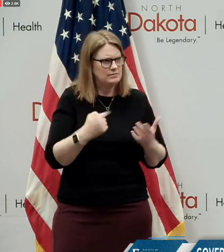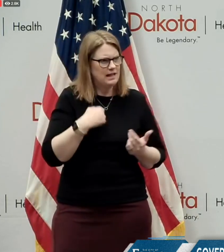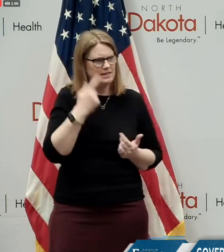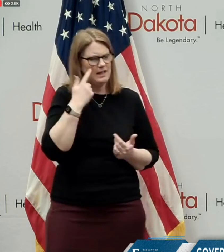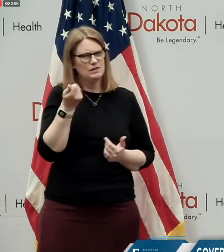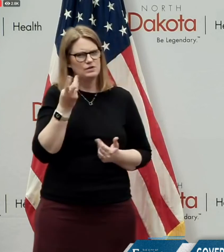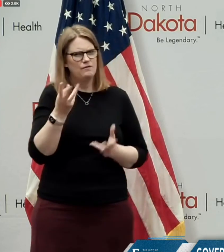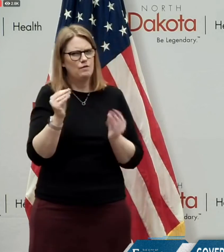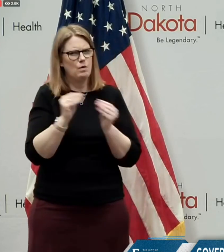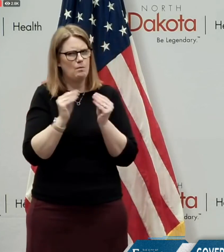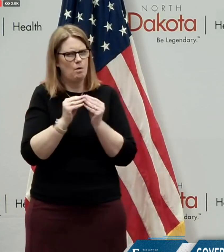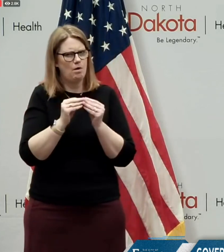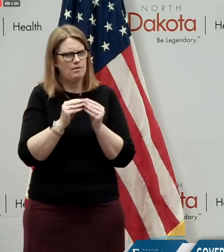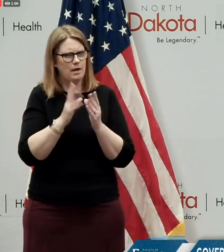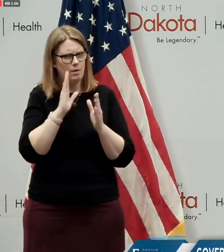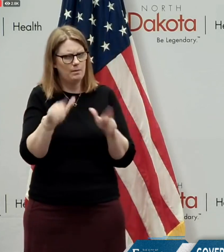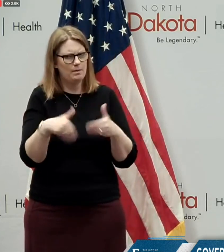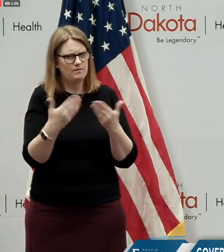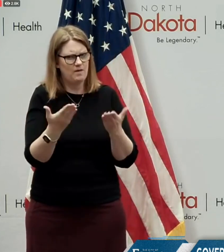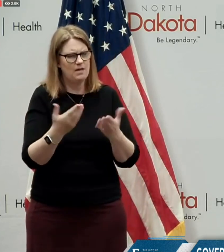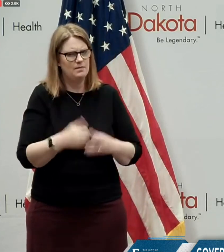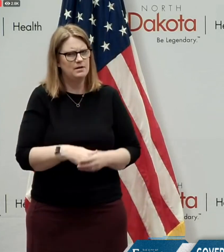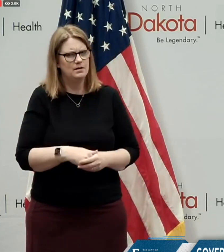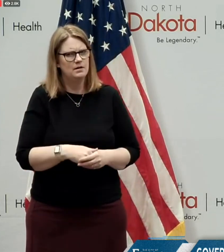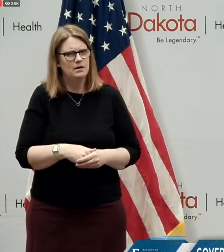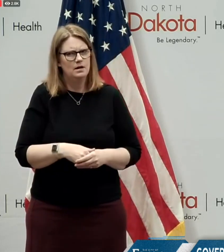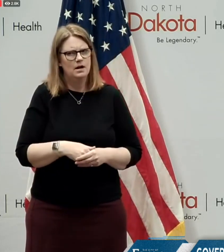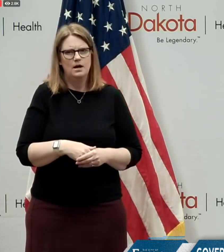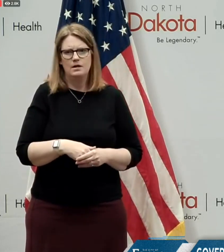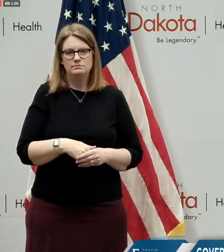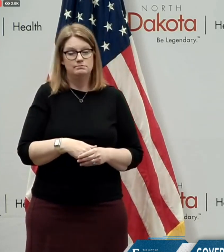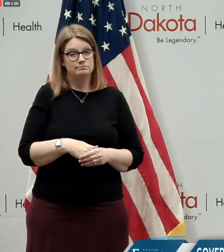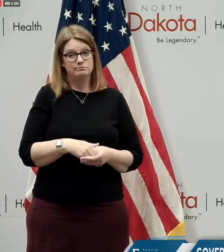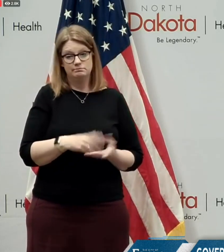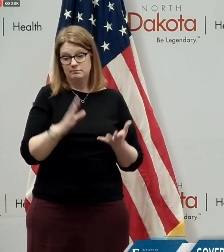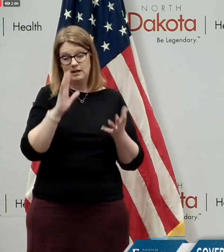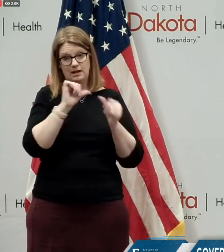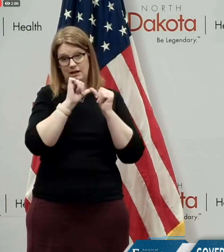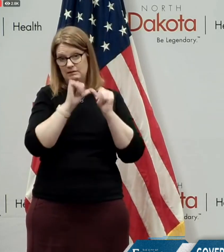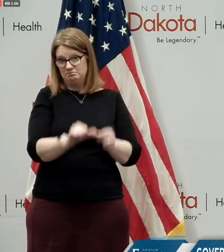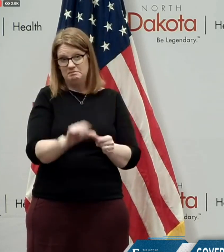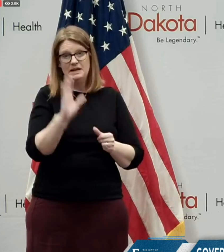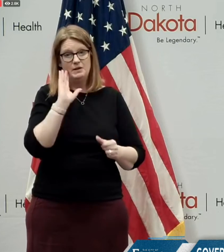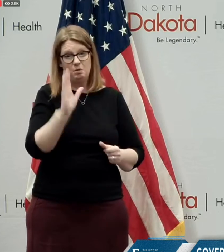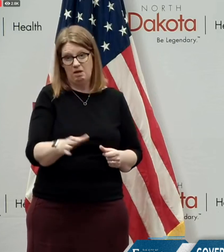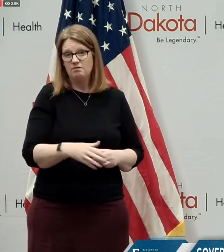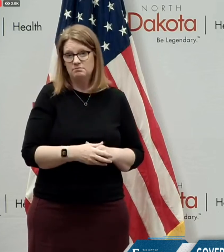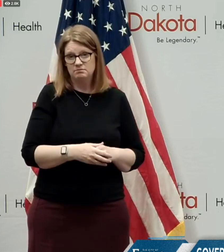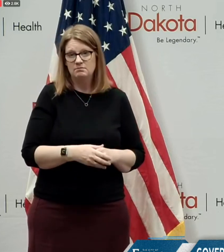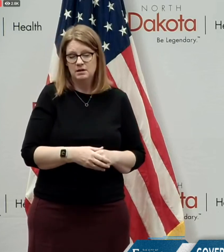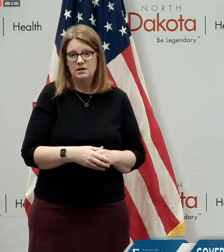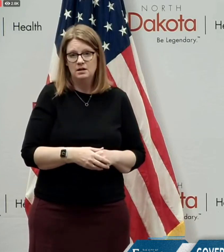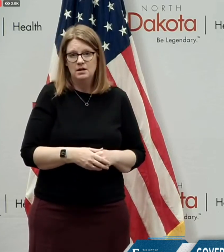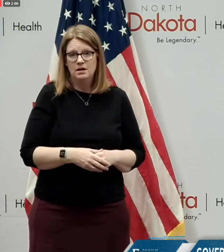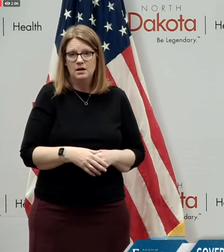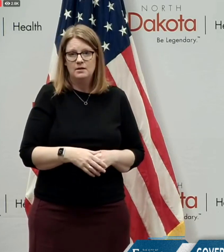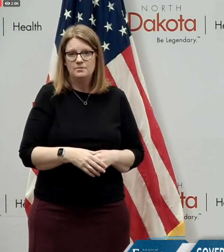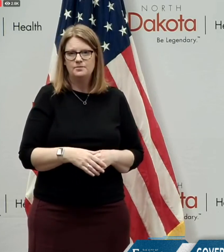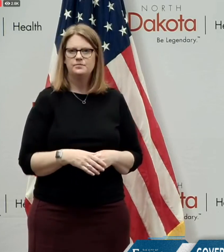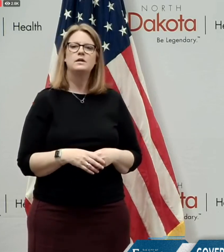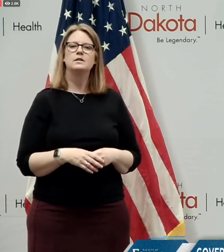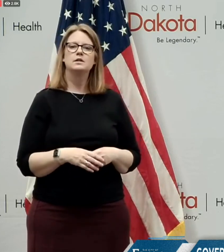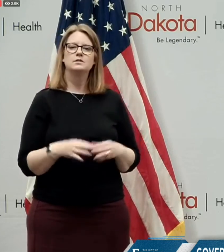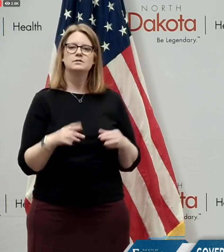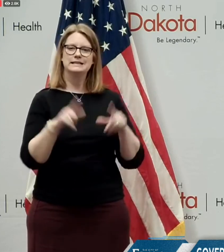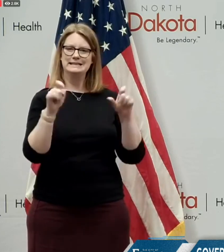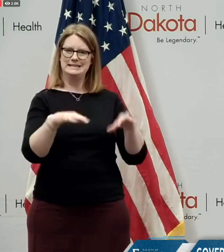chairman will talk about here shortly, but those things will always continue. And so when we get to those testing events, it's